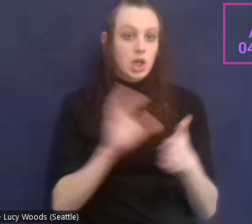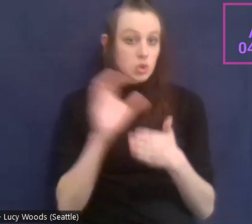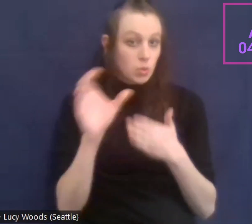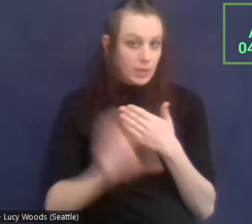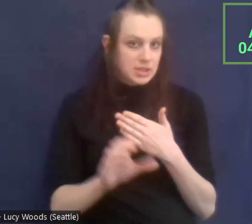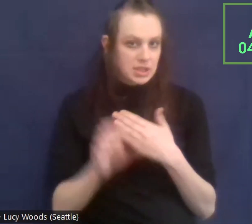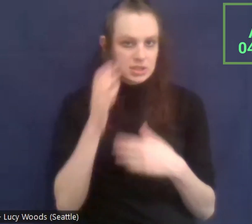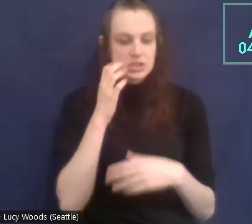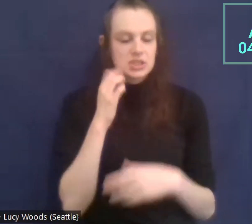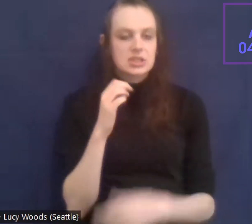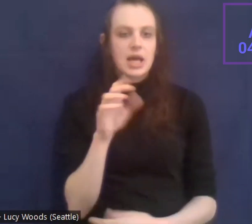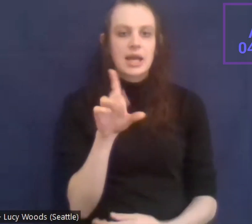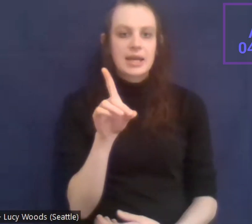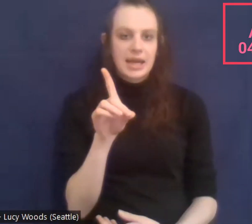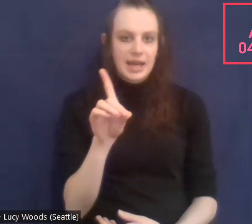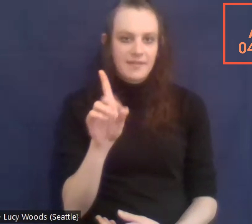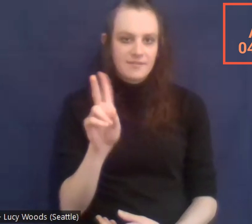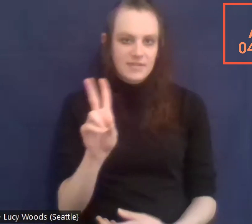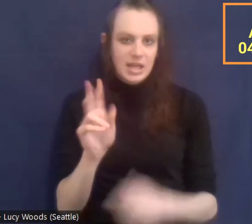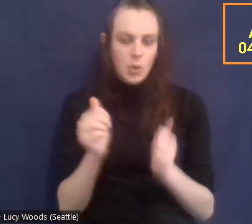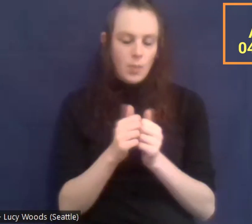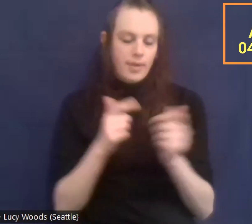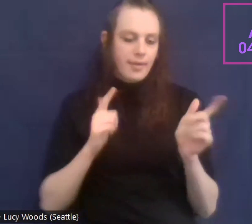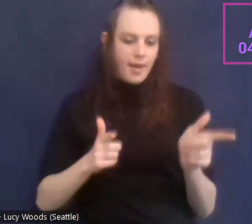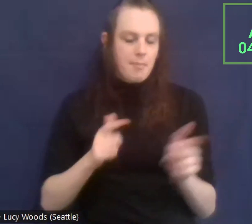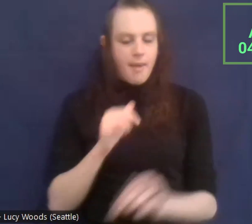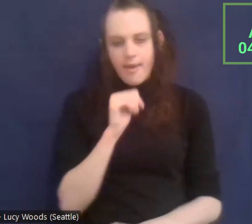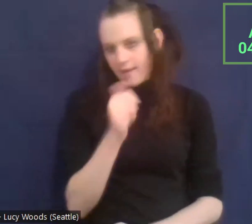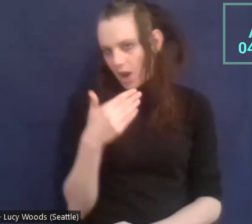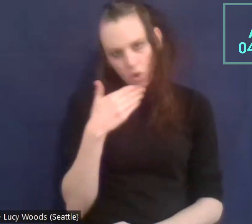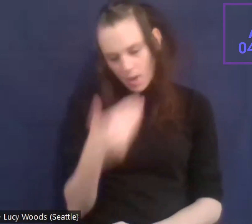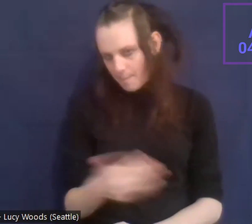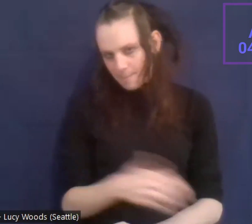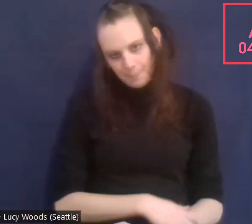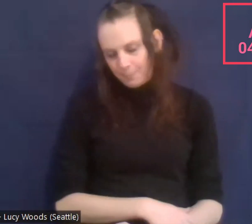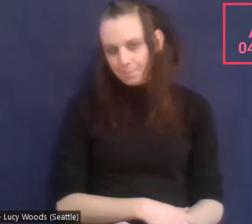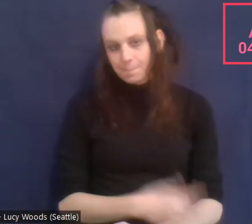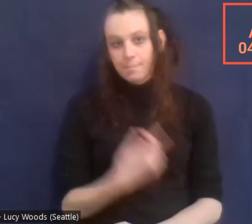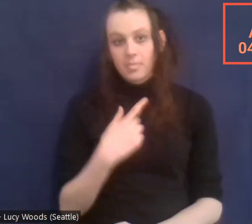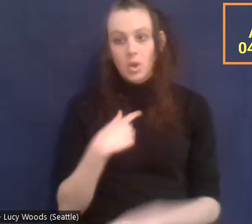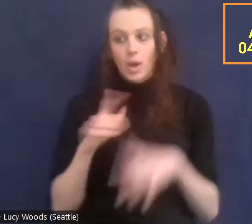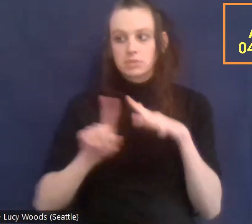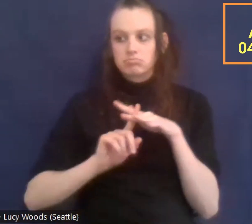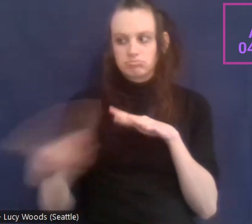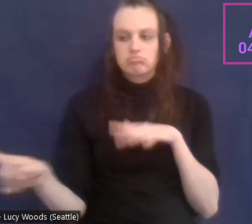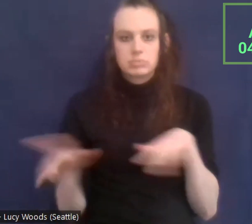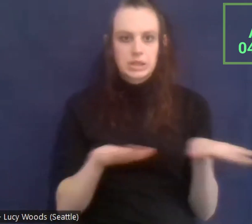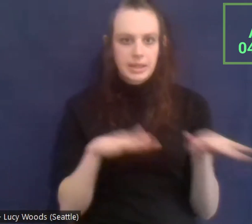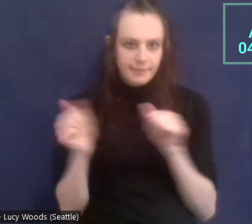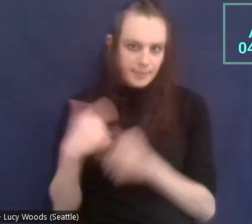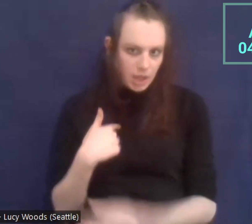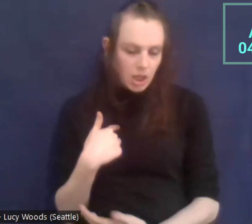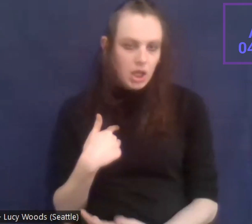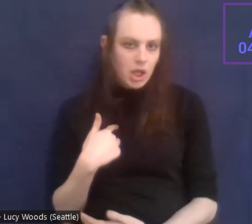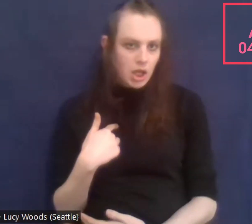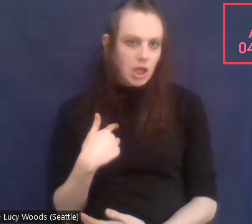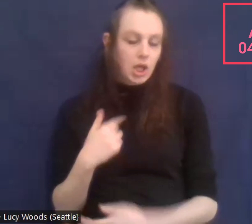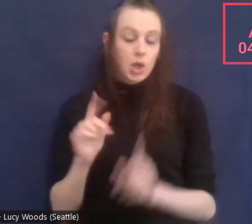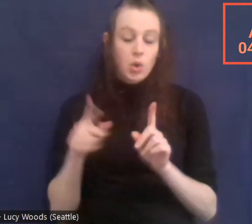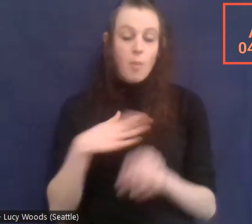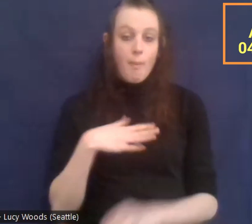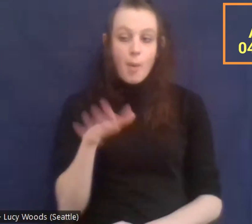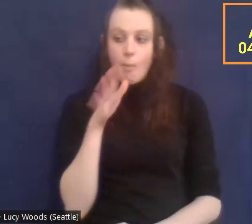firearm is not a good thing, right? So I dip, and I go to my mom's